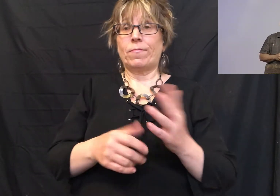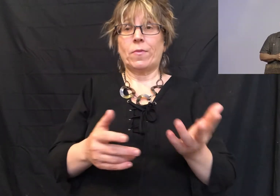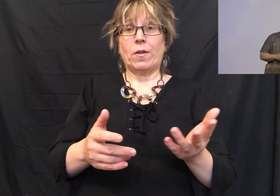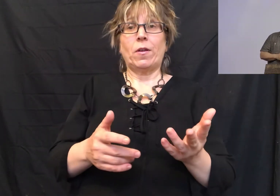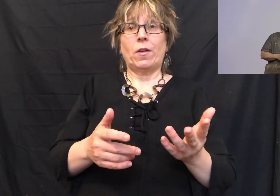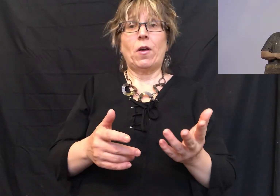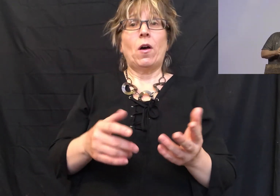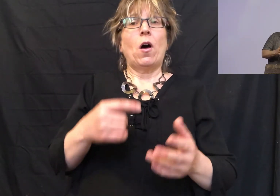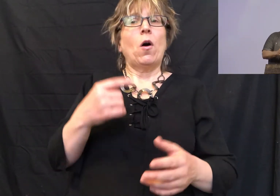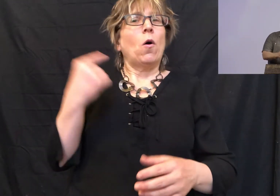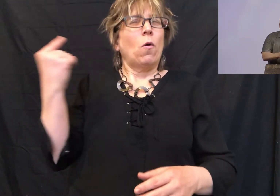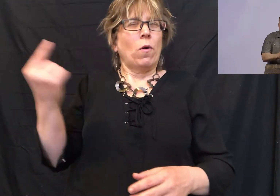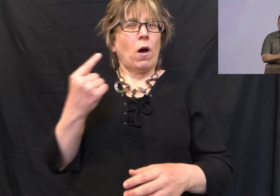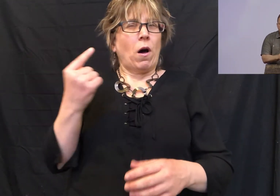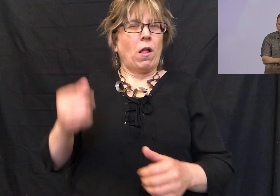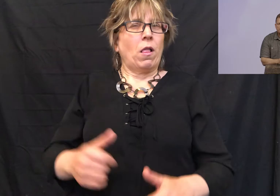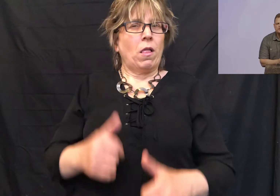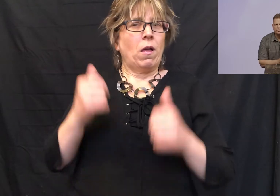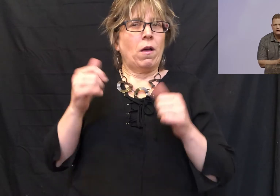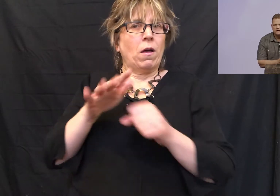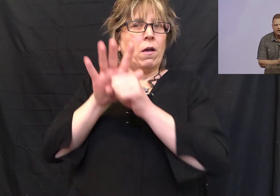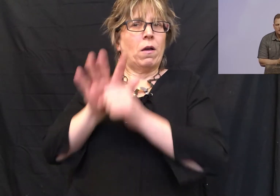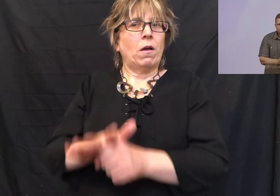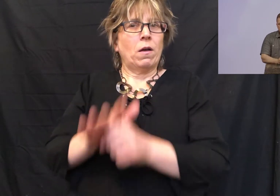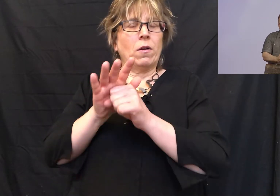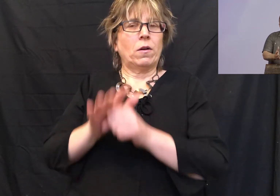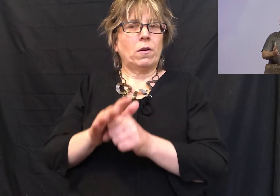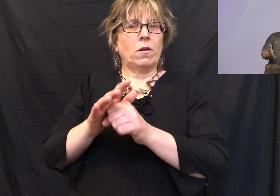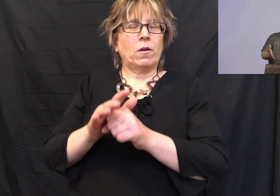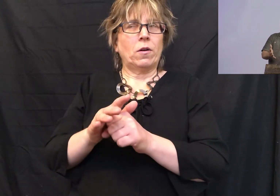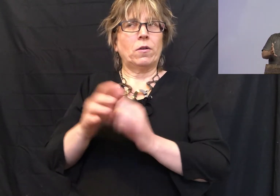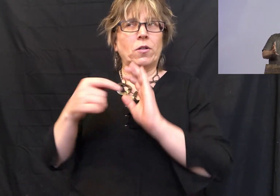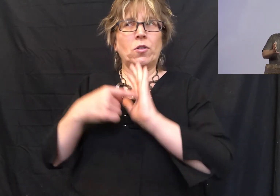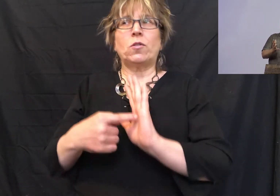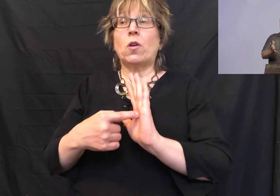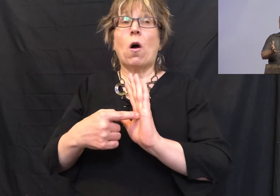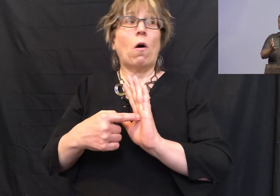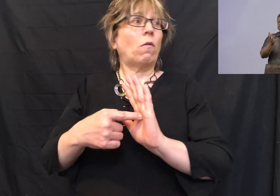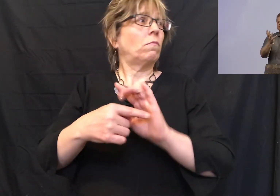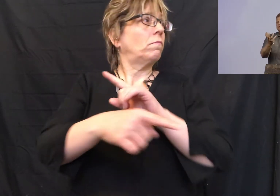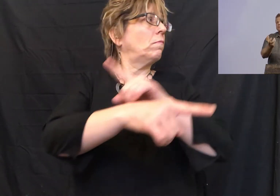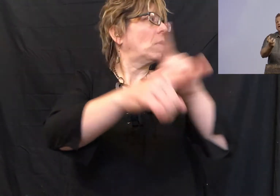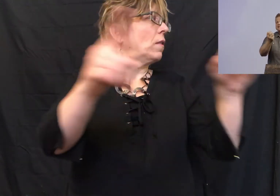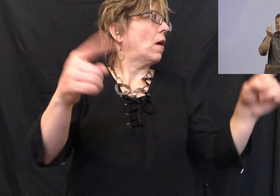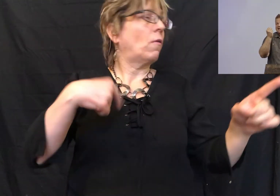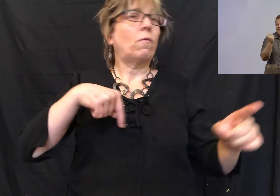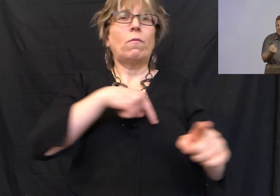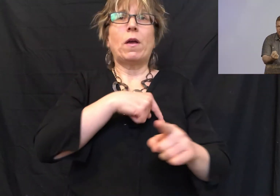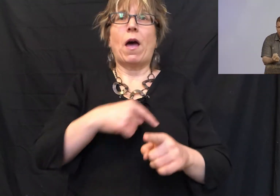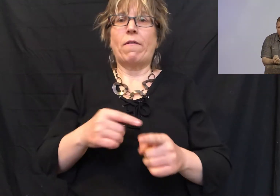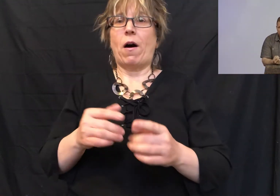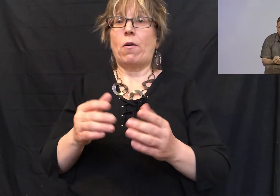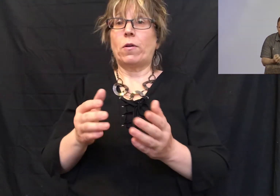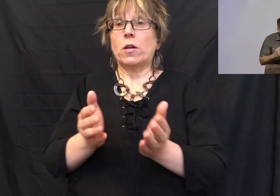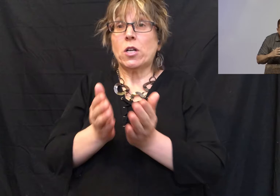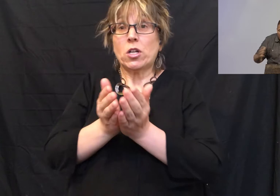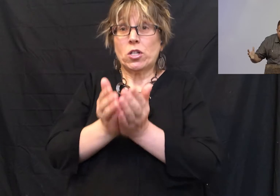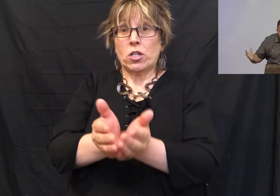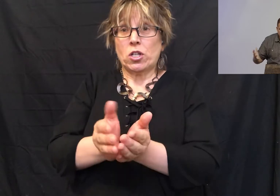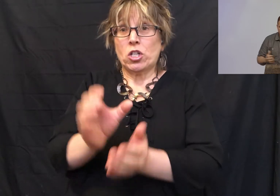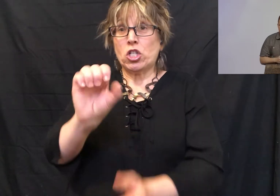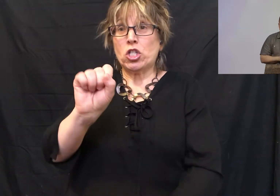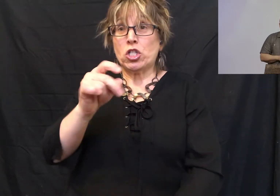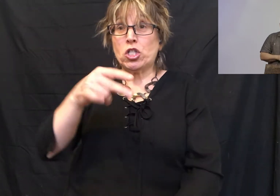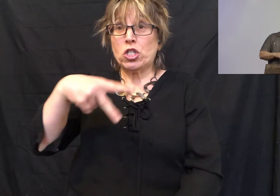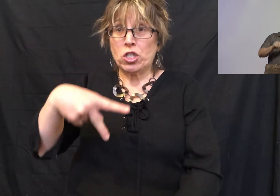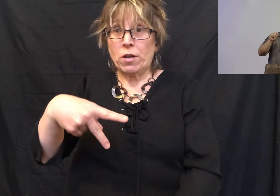soul. And we all live with the pressure to show the world that we have our ship together. We all